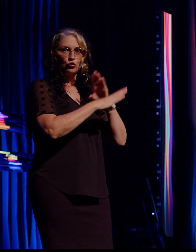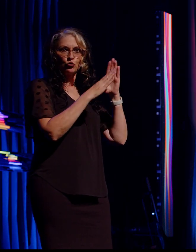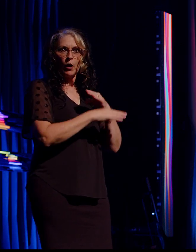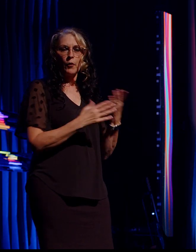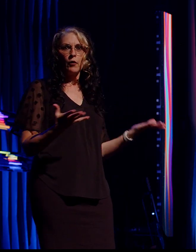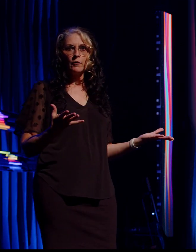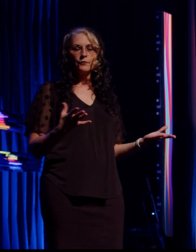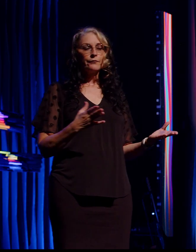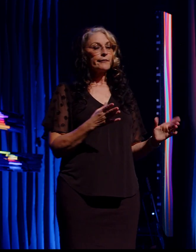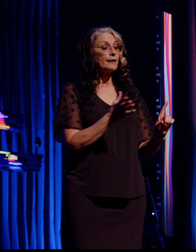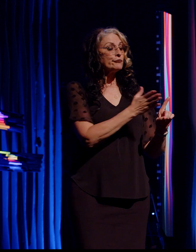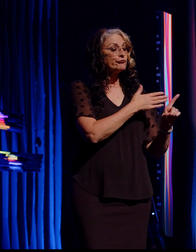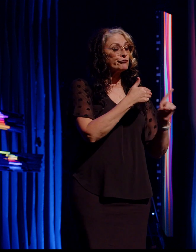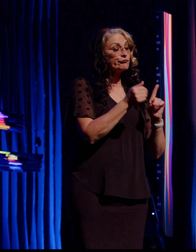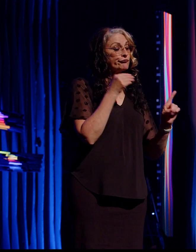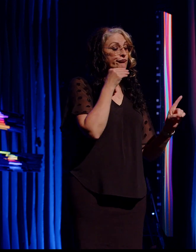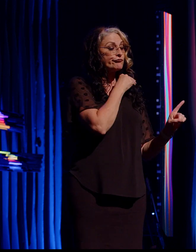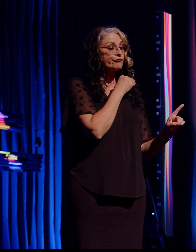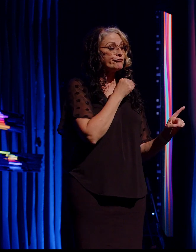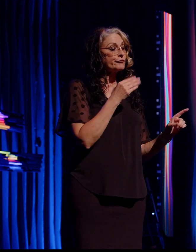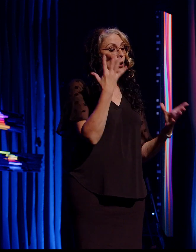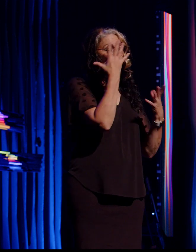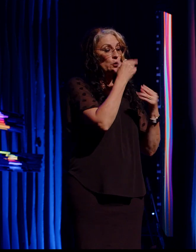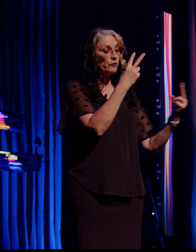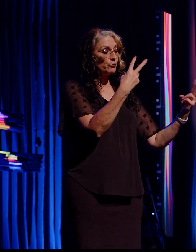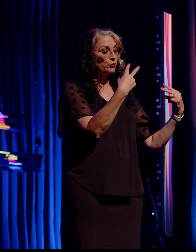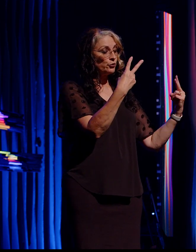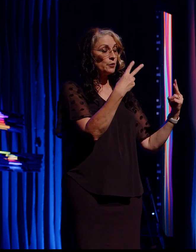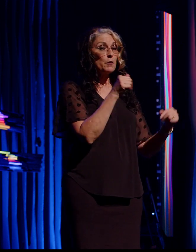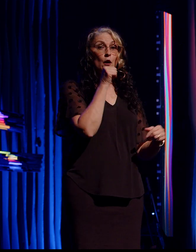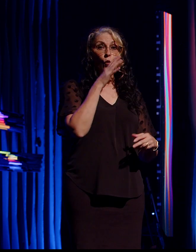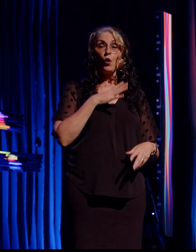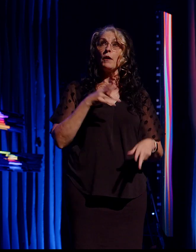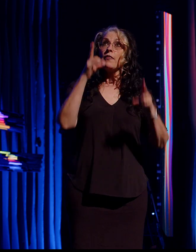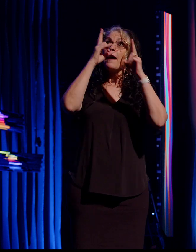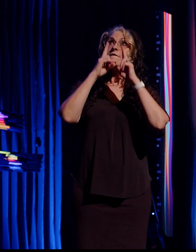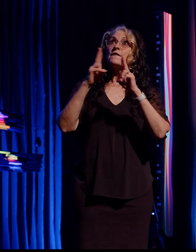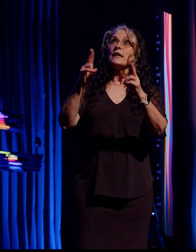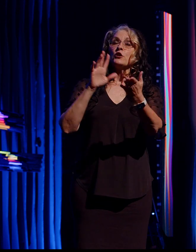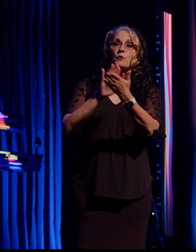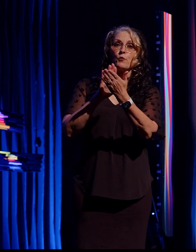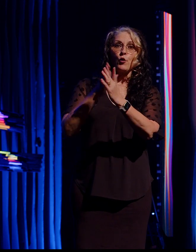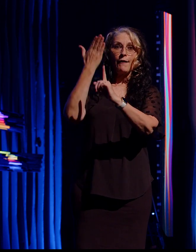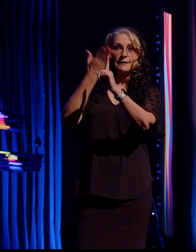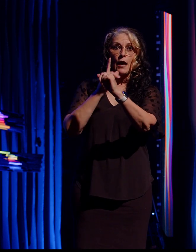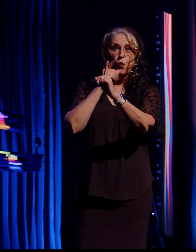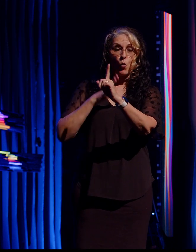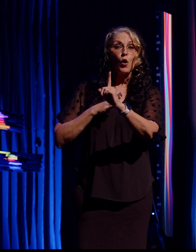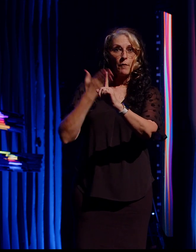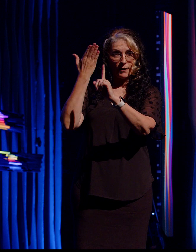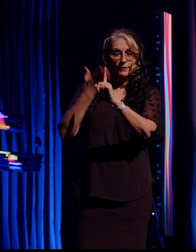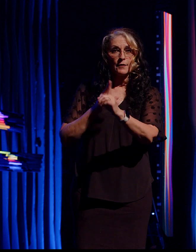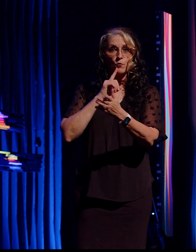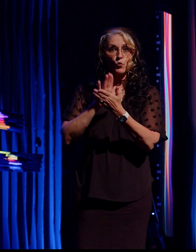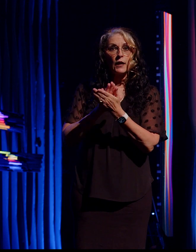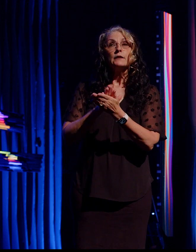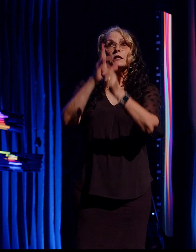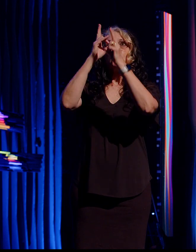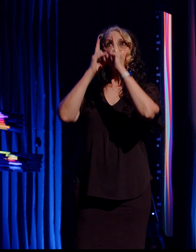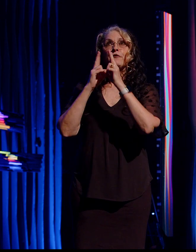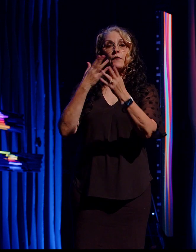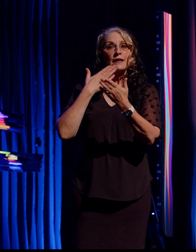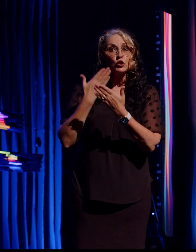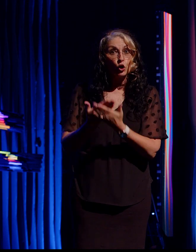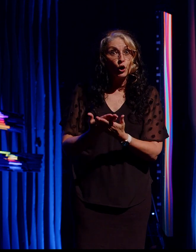31:30, "Charm is deceitful and beauty is vain, but a woman who fears the Lord is to be praised." That's what we should be praising. A woman who fears God, because that's a